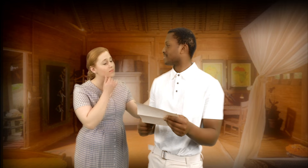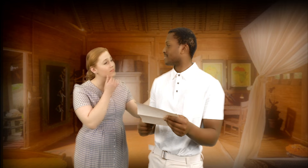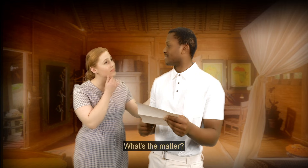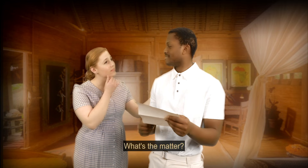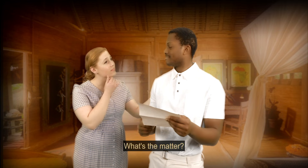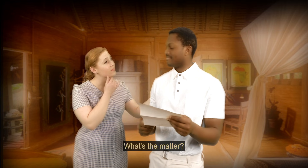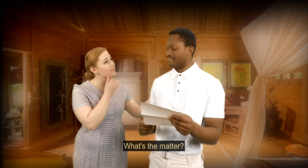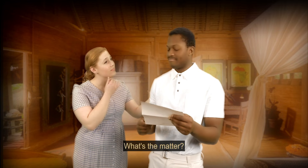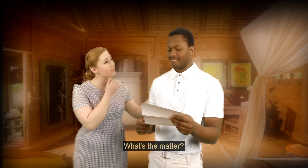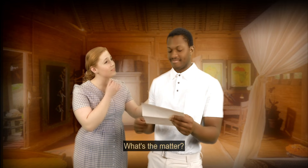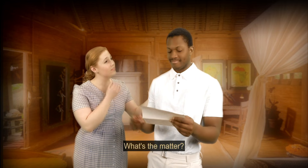What's the matter?